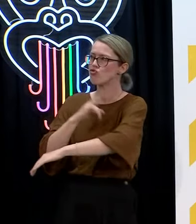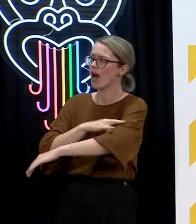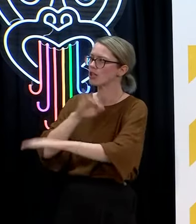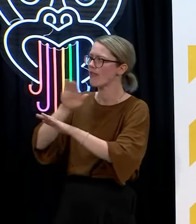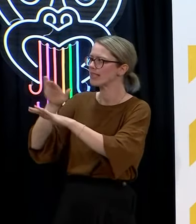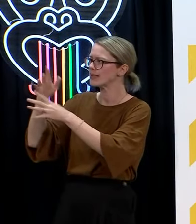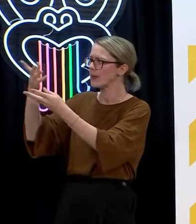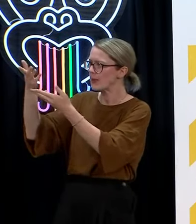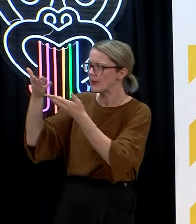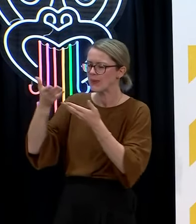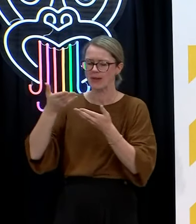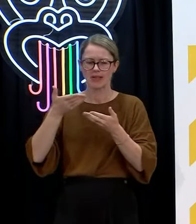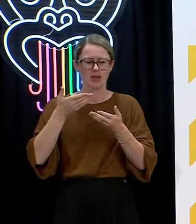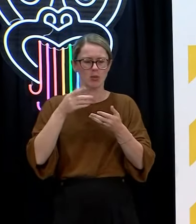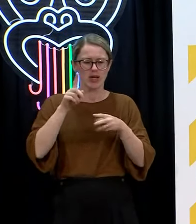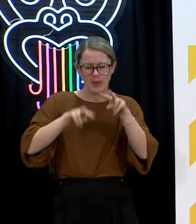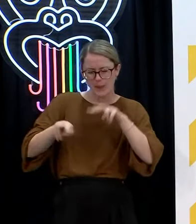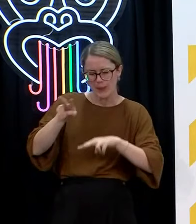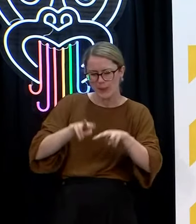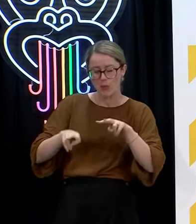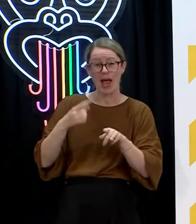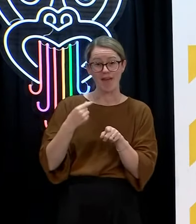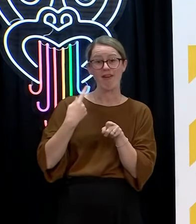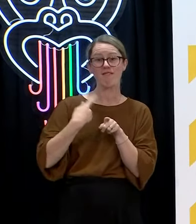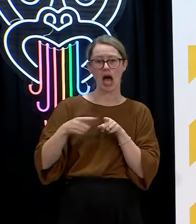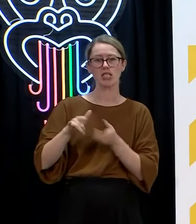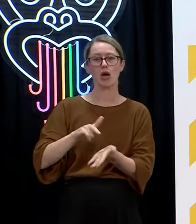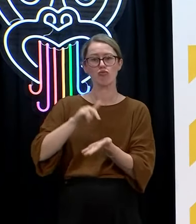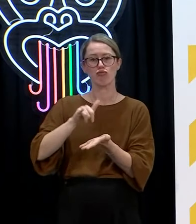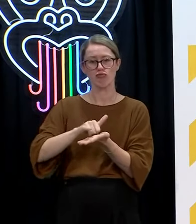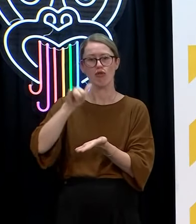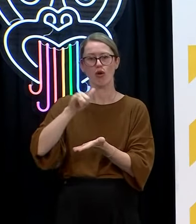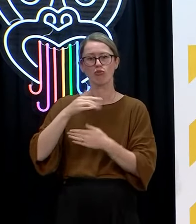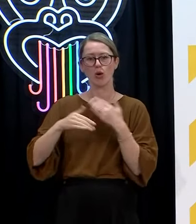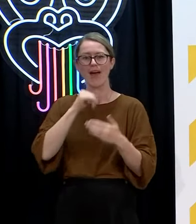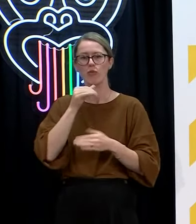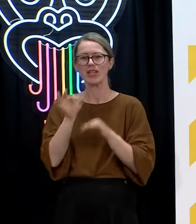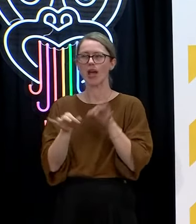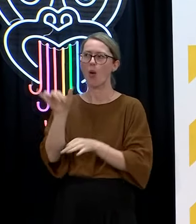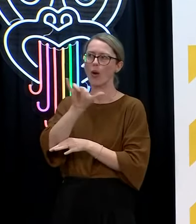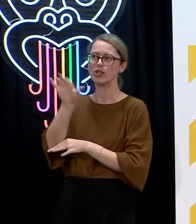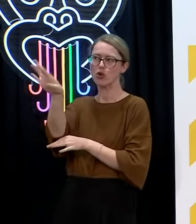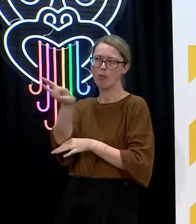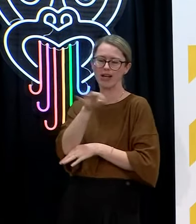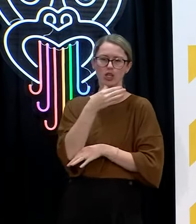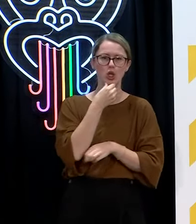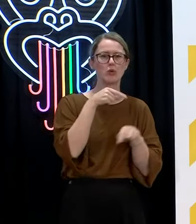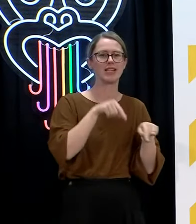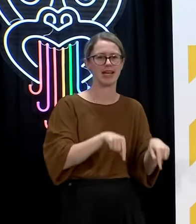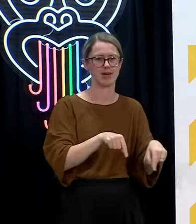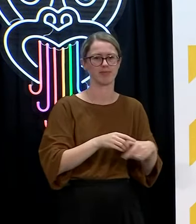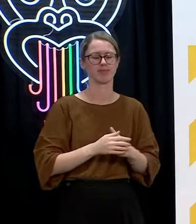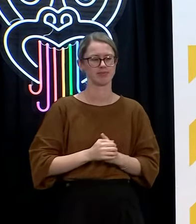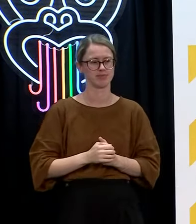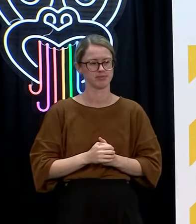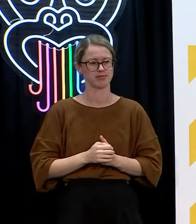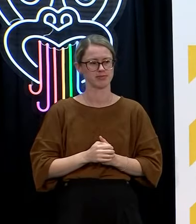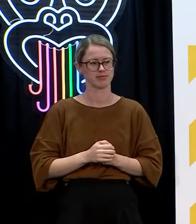and a fast and proven approval process when we decide on which ones we want to use here.